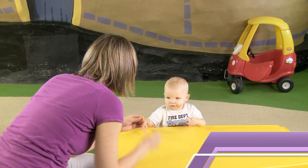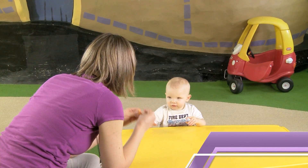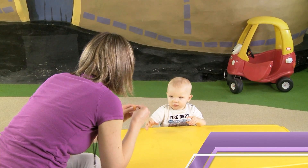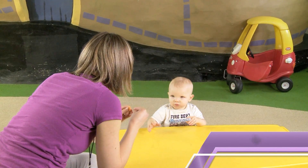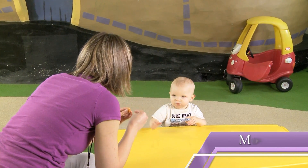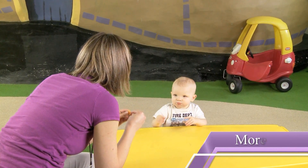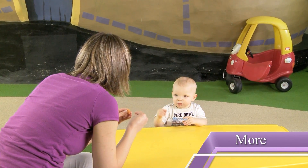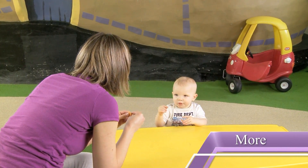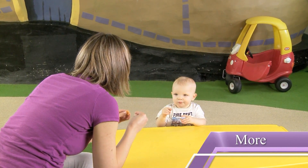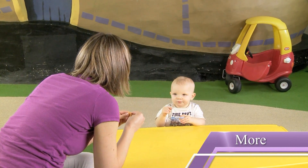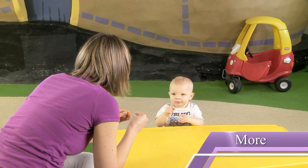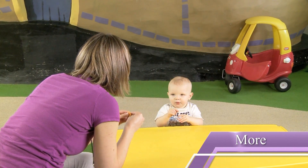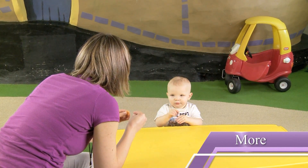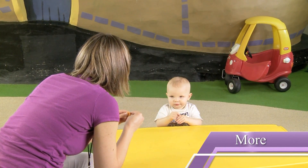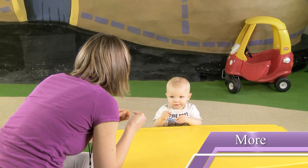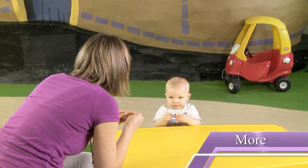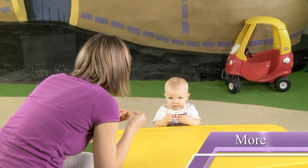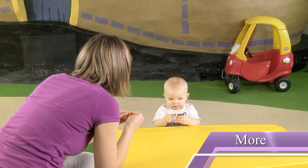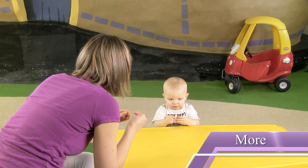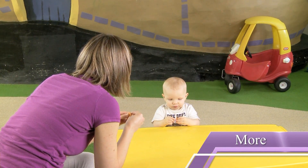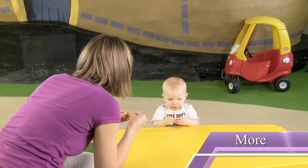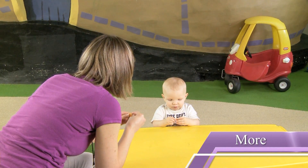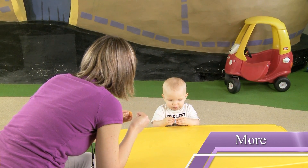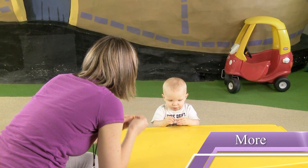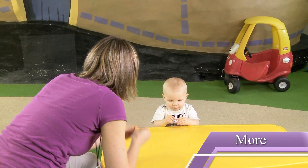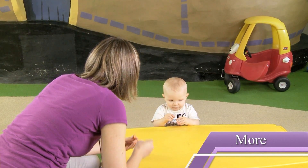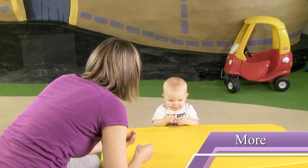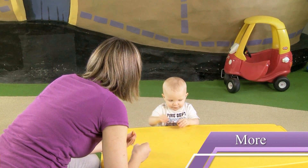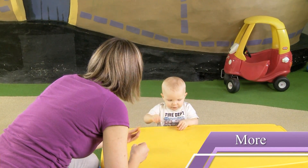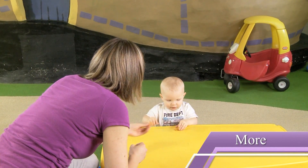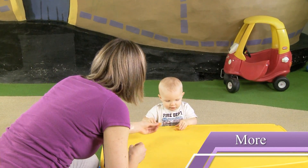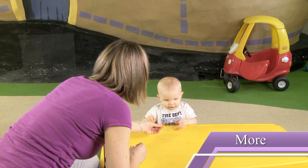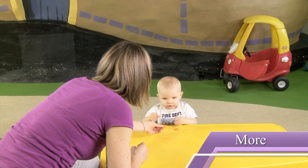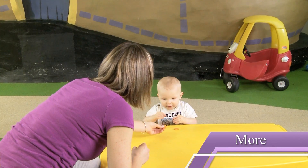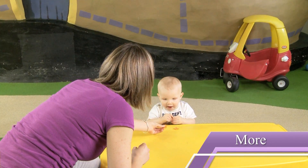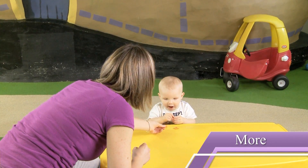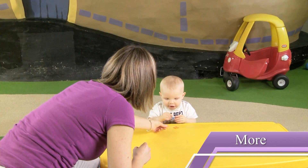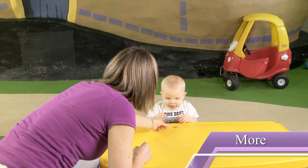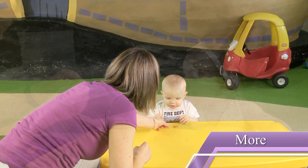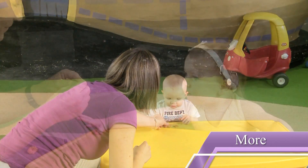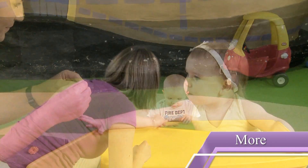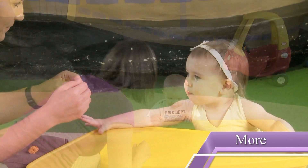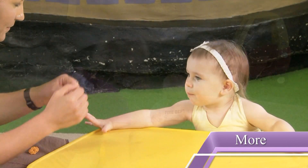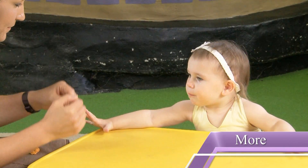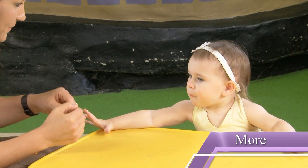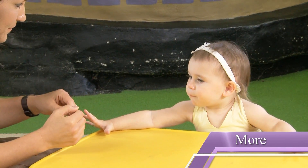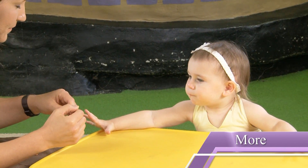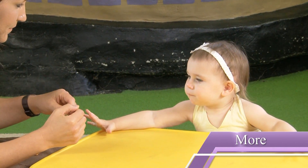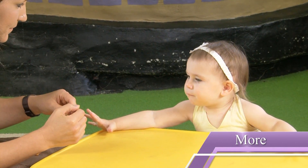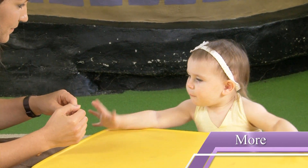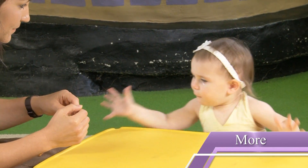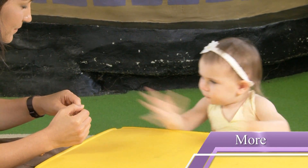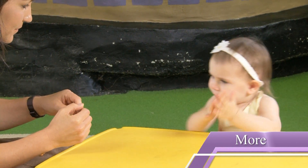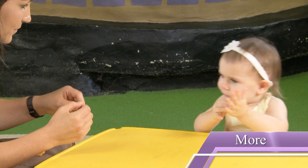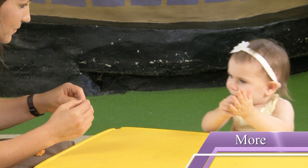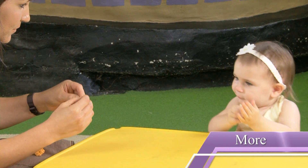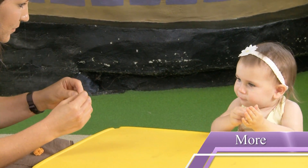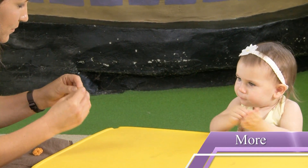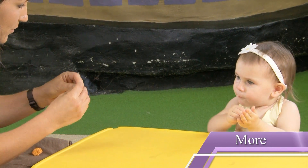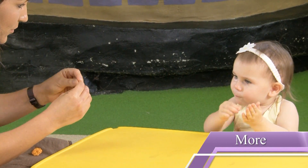More is one of the most popular signs with babies because it gives them a lot more control over their life. To do the sign for more, bring your thumbs